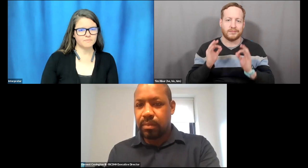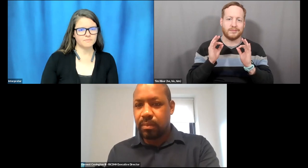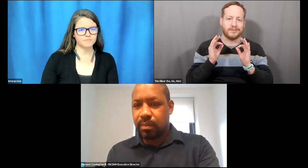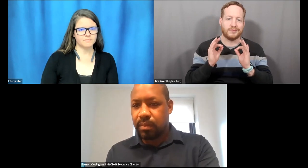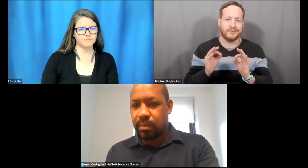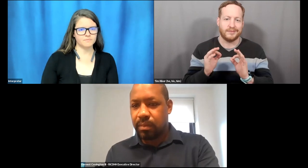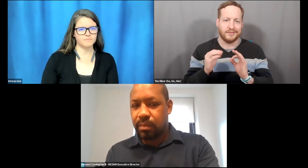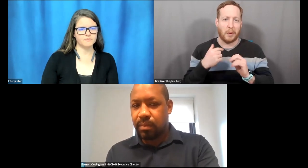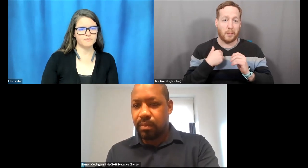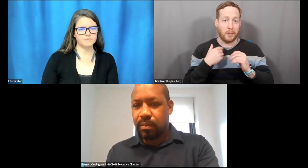Mm-hmm.